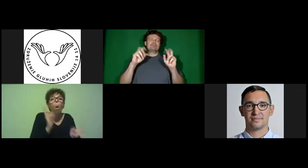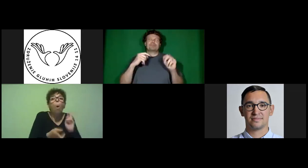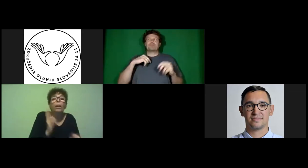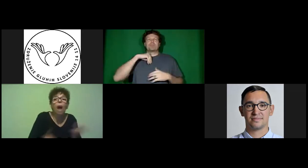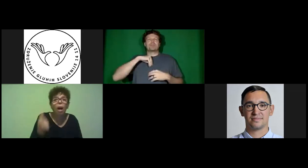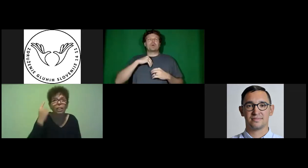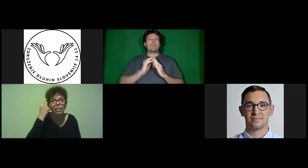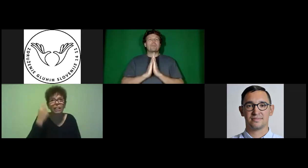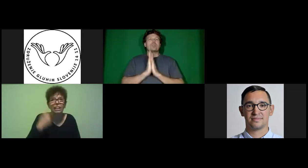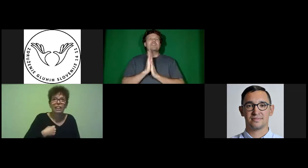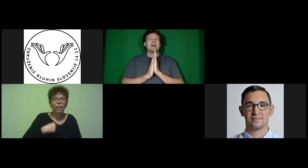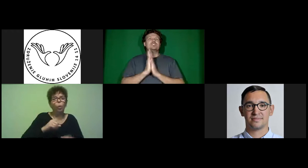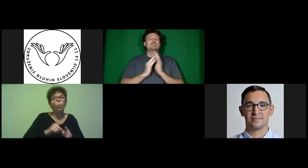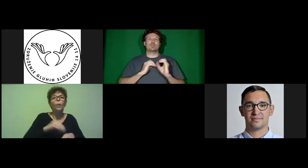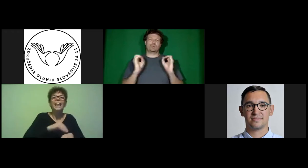communicate with my fellow players?